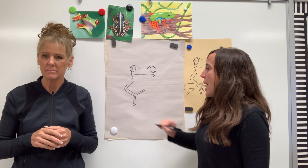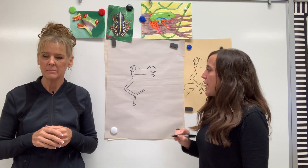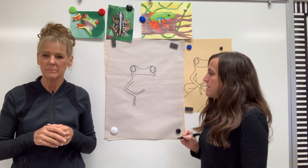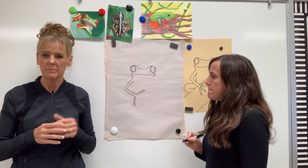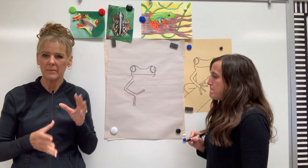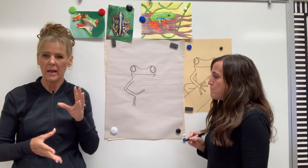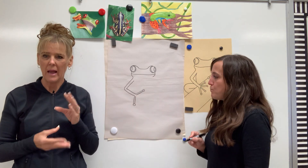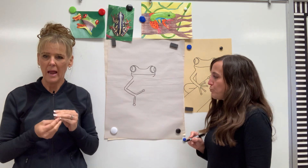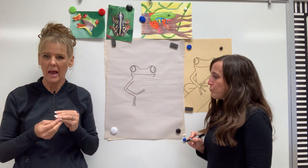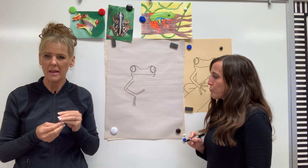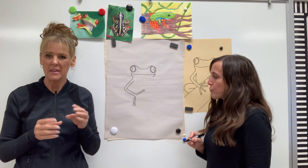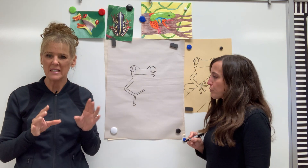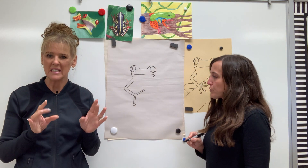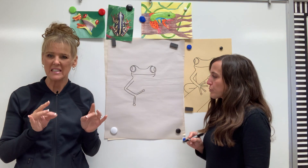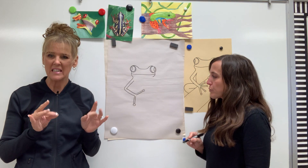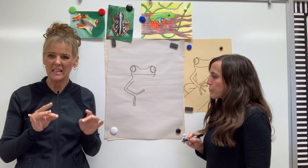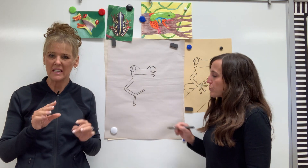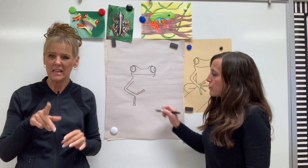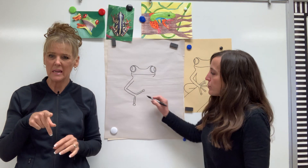sticky pad.